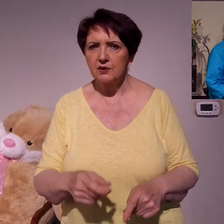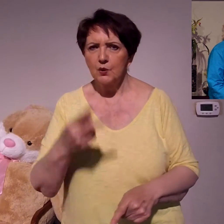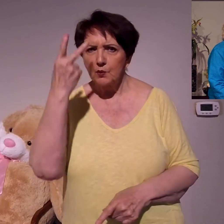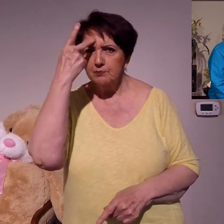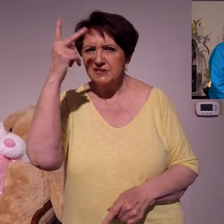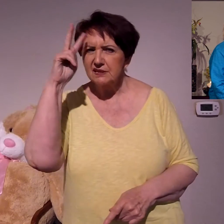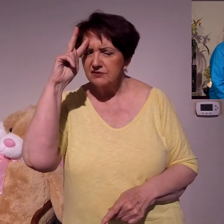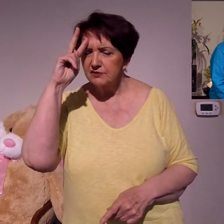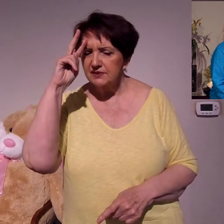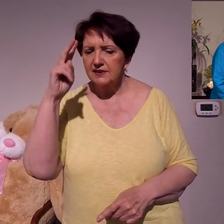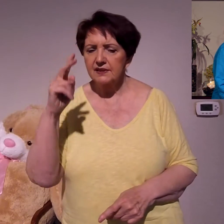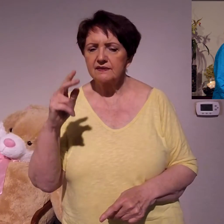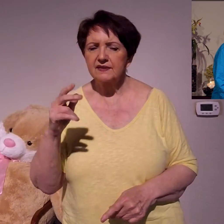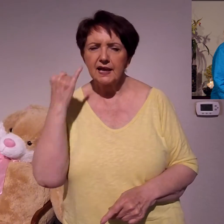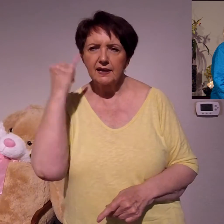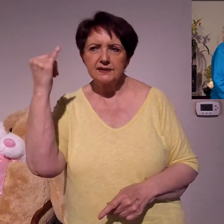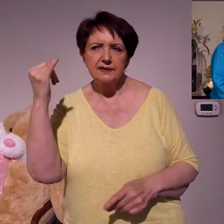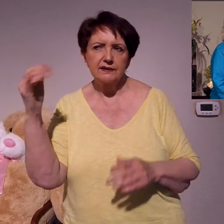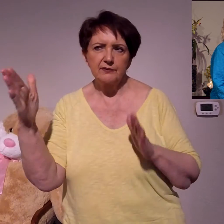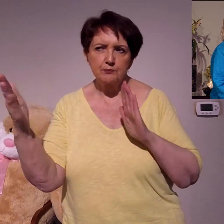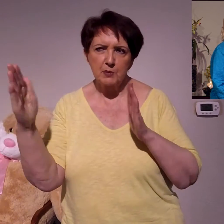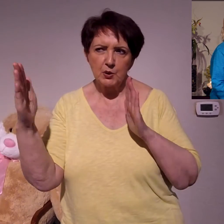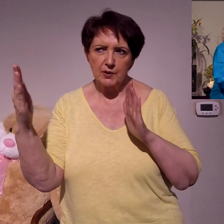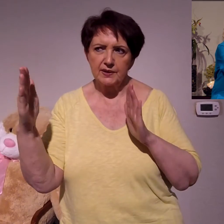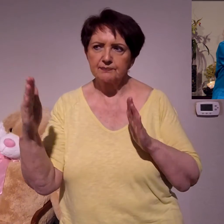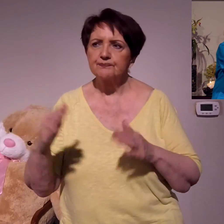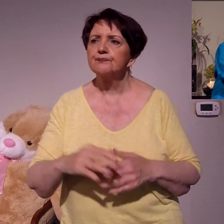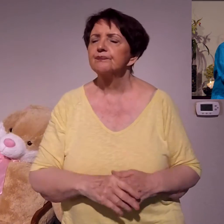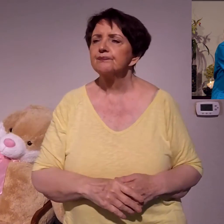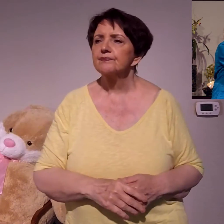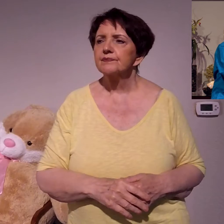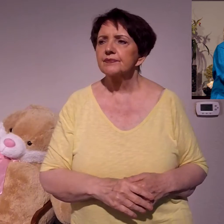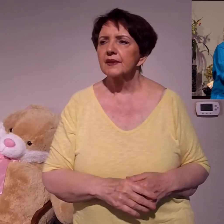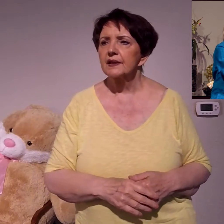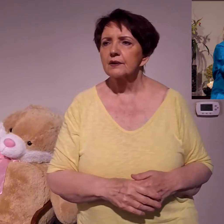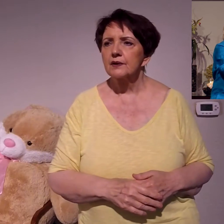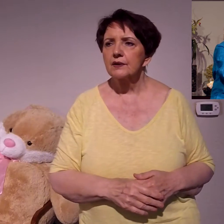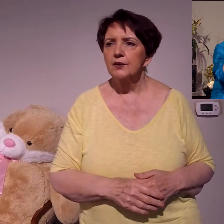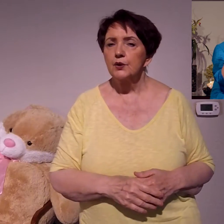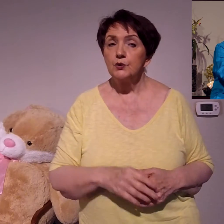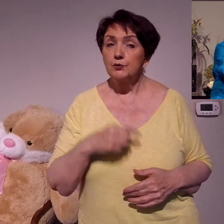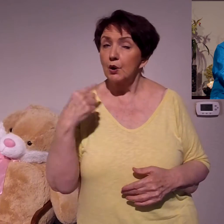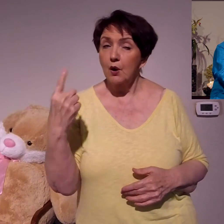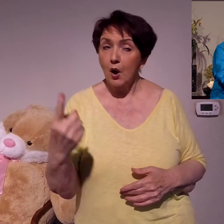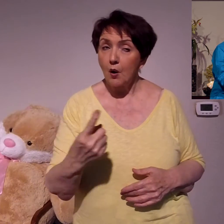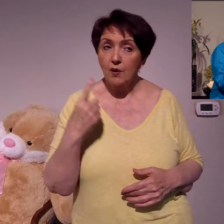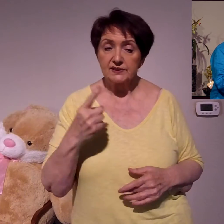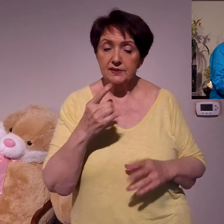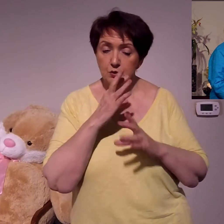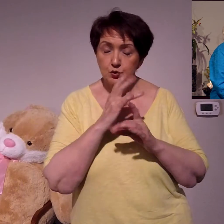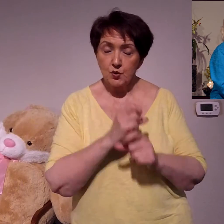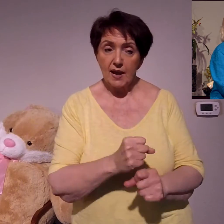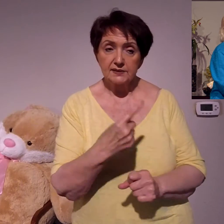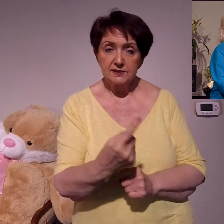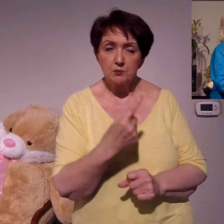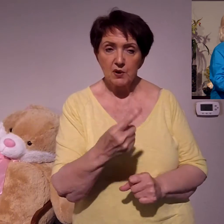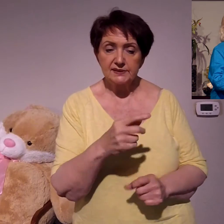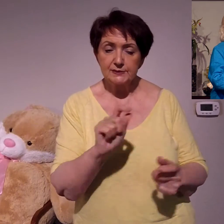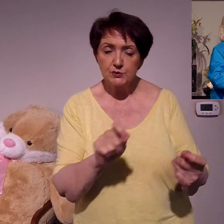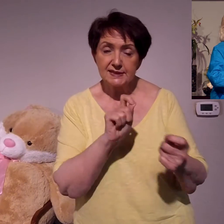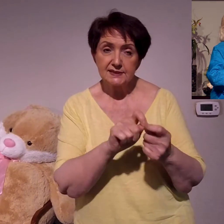of mirroring, and rather than, we don't always attract somebody who's just like us, although that can happen,